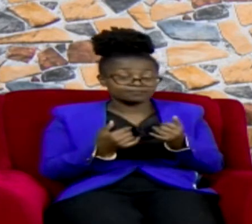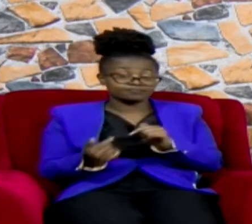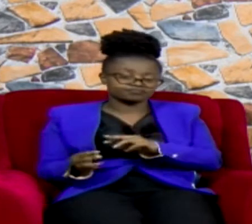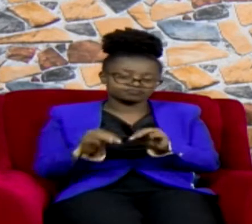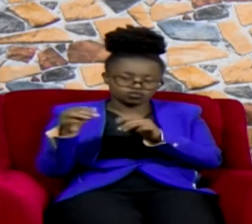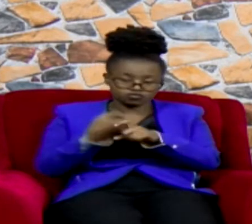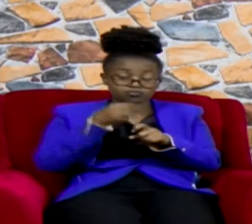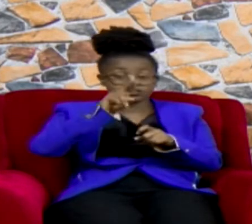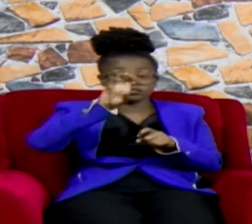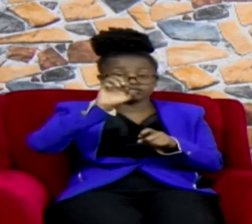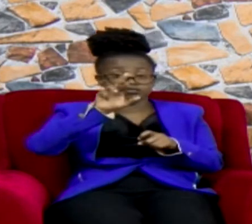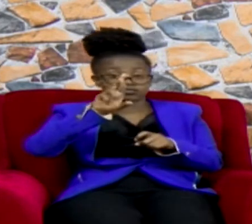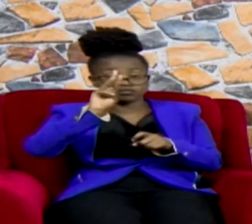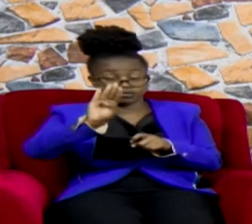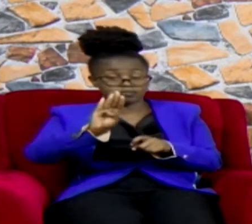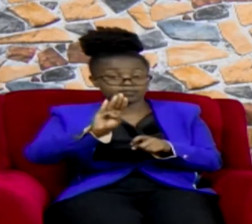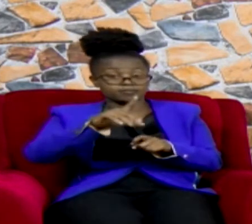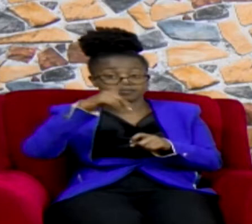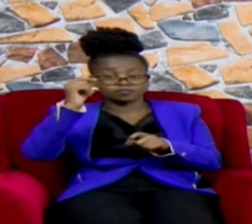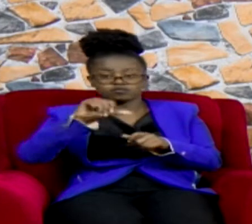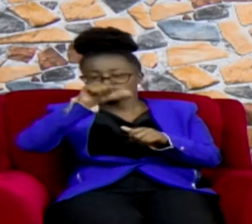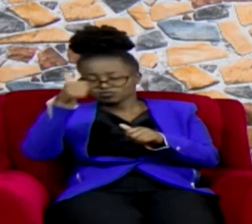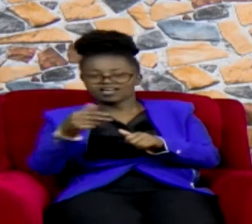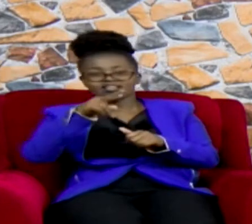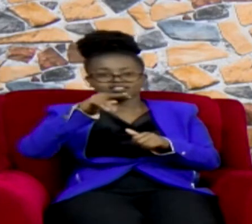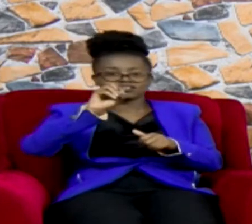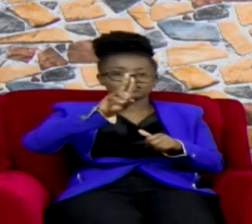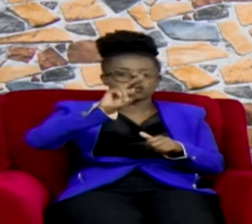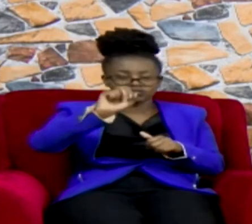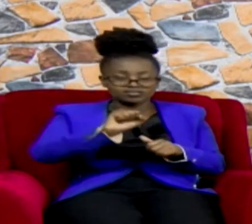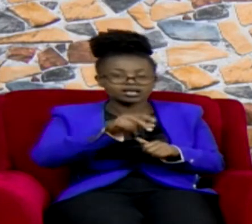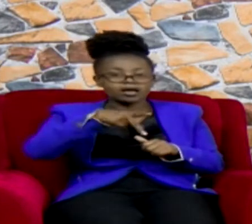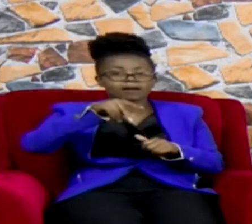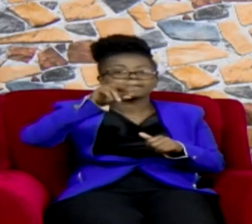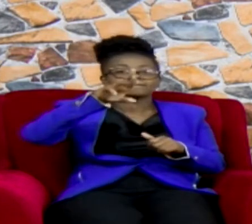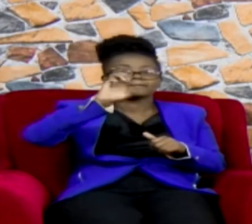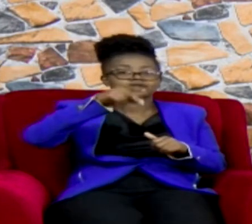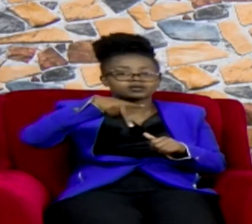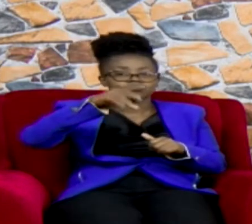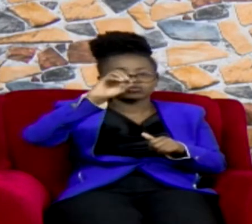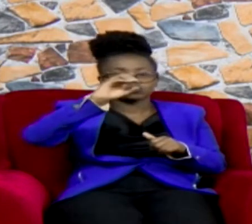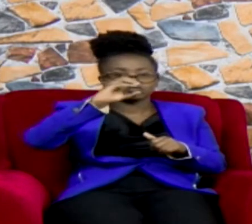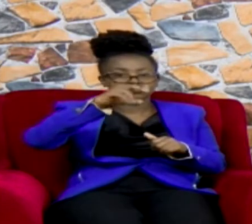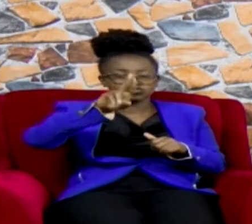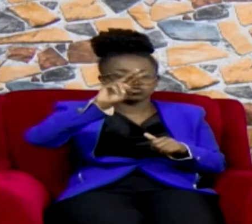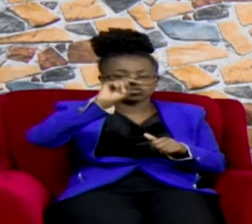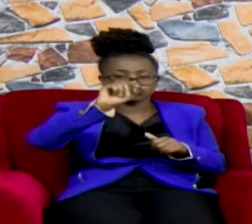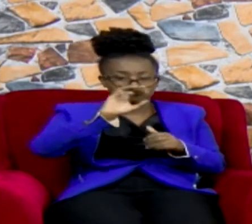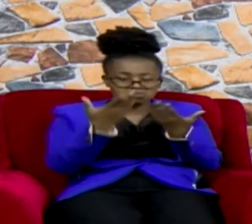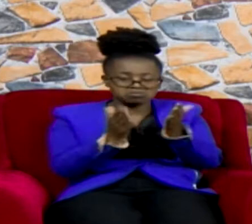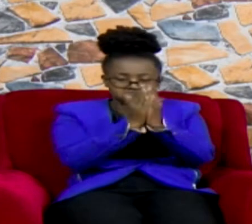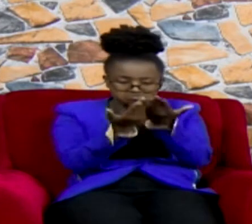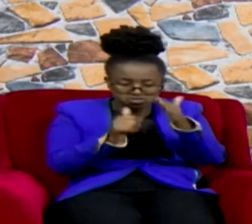verb, you go now to other abstract nouns, like the prepositions, cup on chair, cup at a